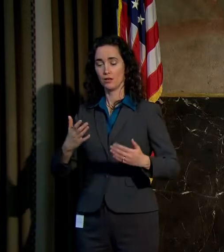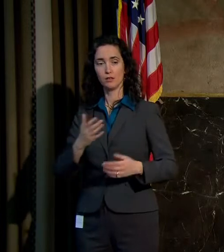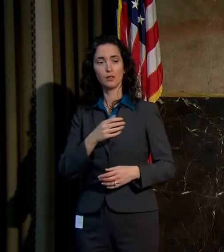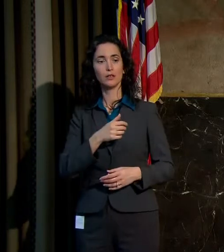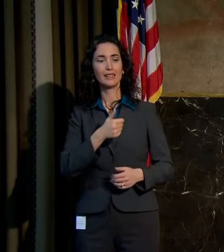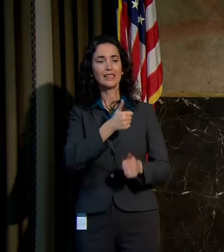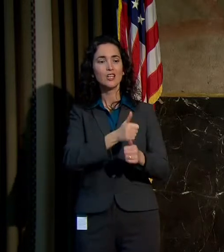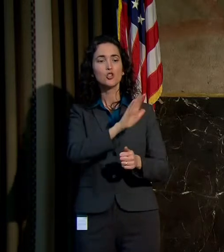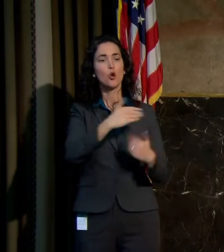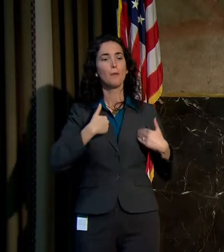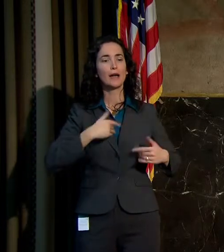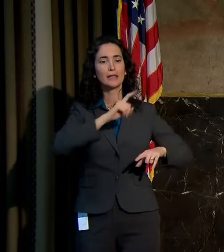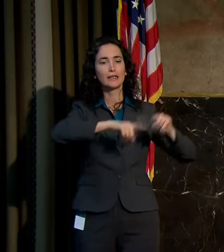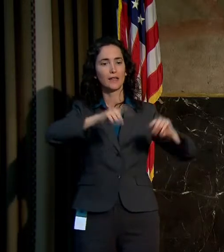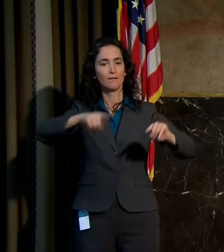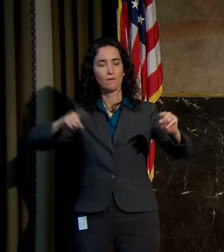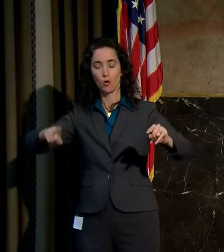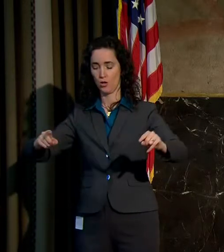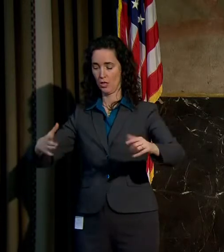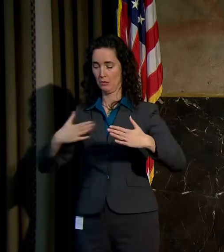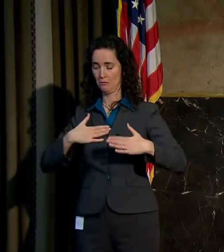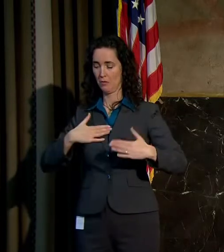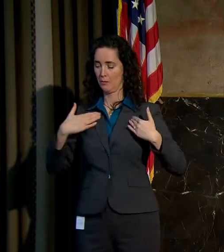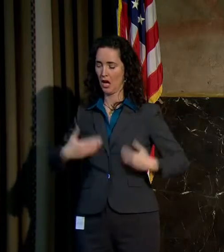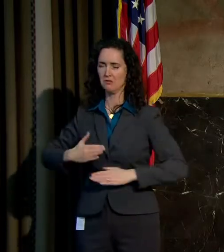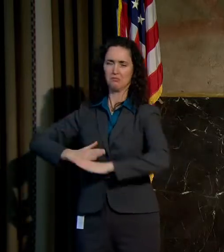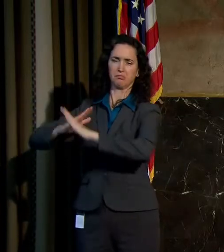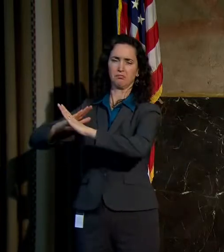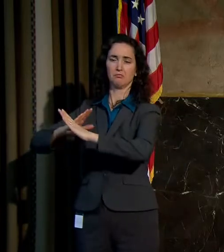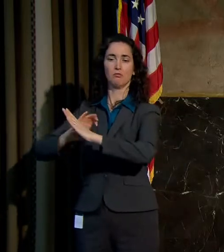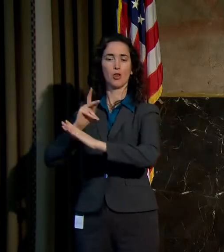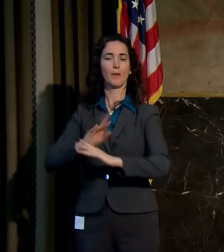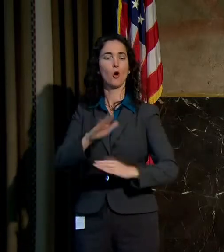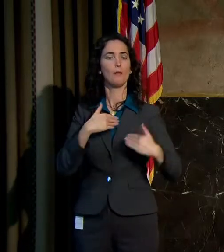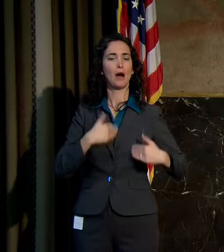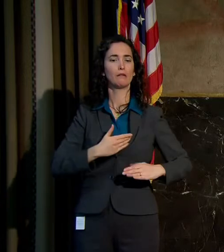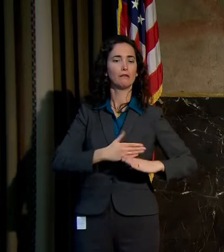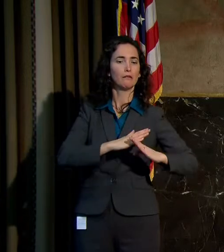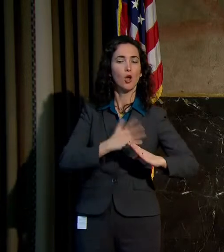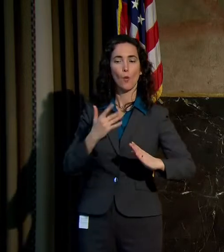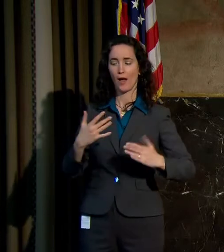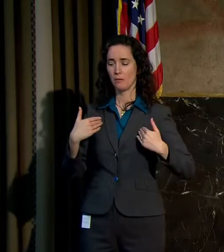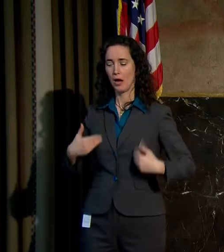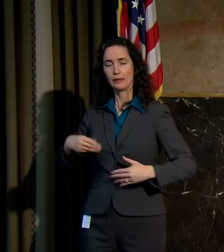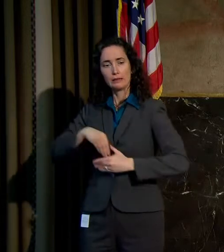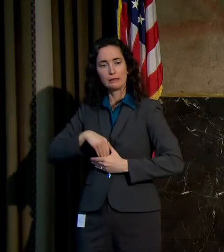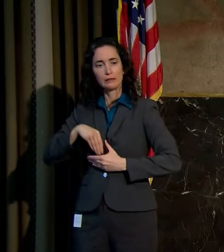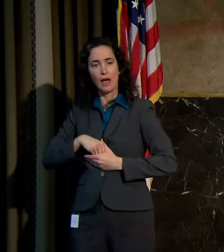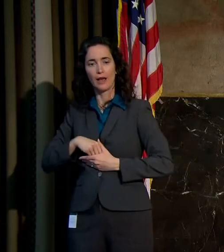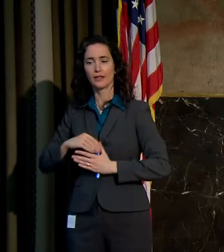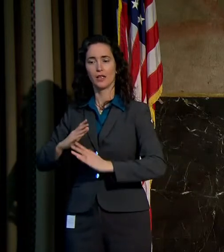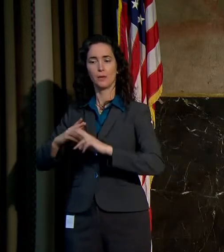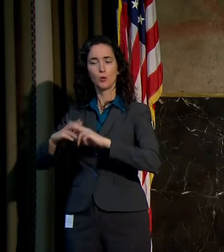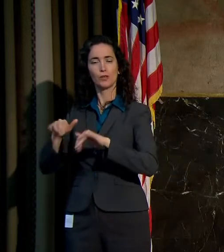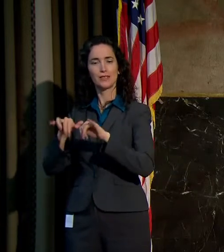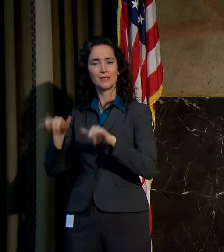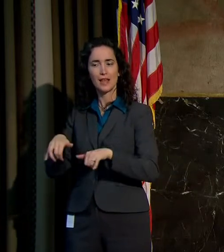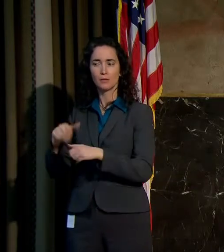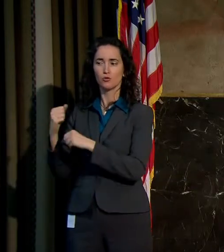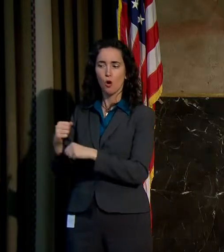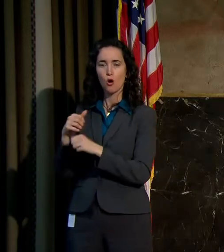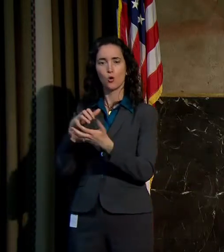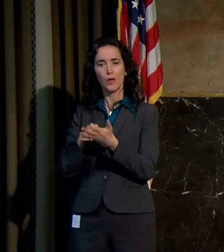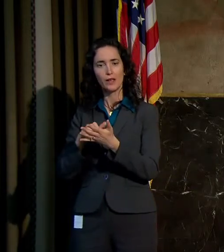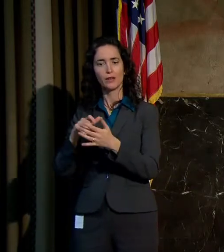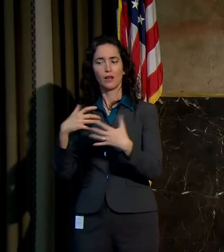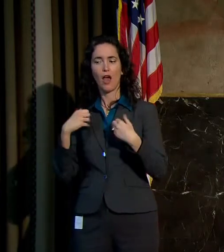have immunodeficiencies, everyone is a little bit different. And just like we see with other vaccines, there are people who, no matter how many doses they get,